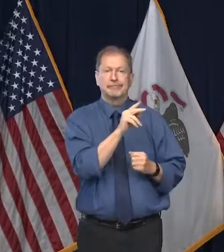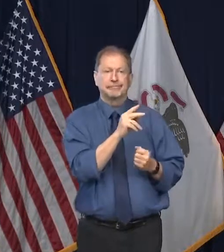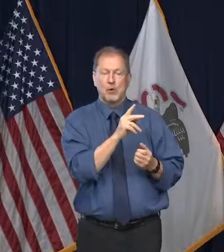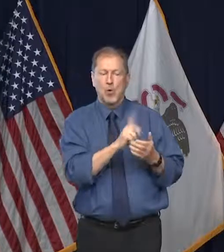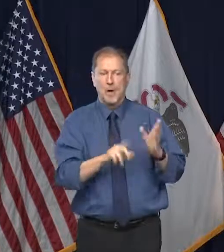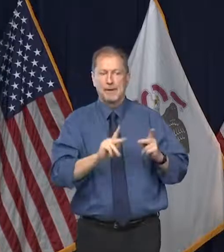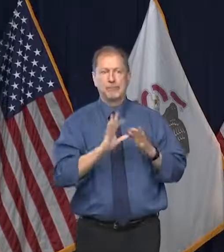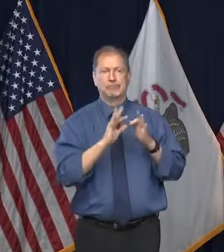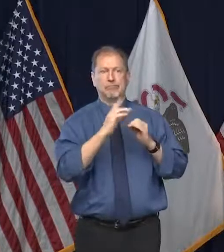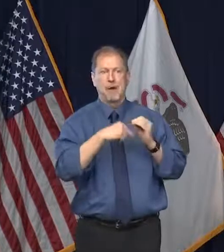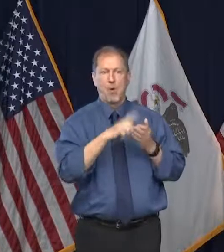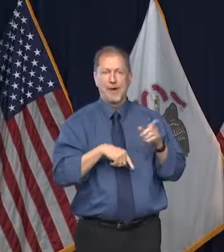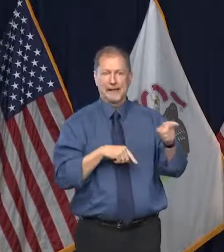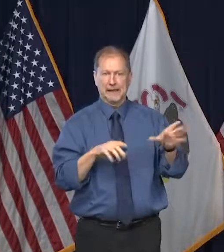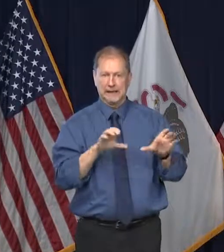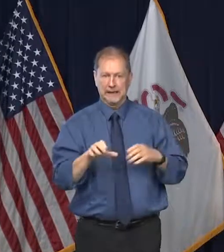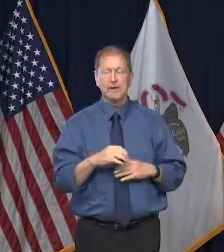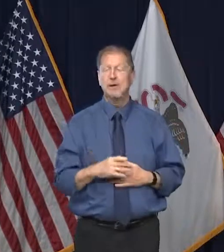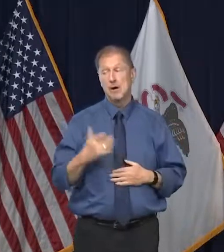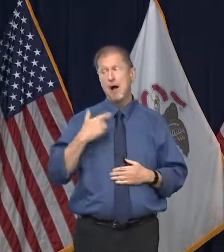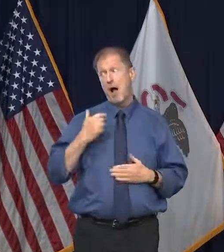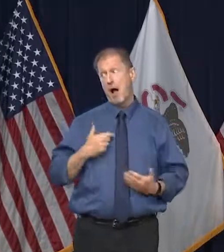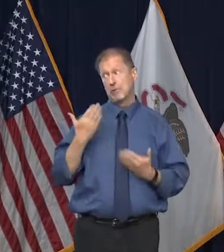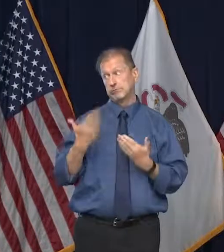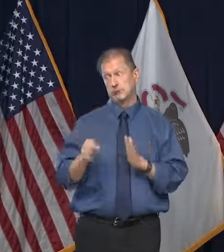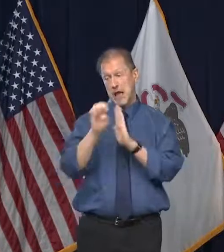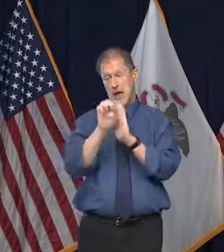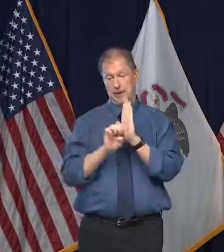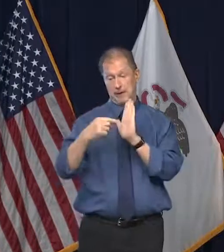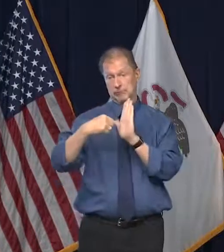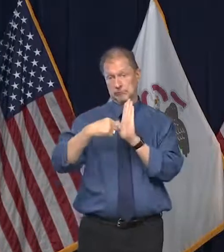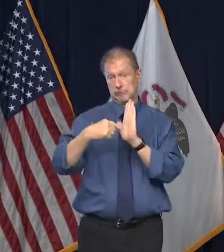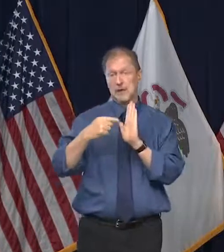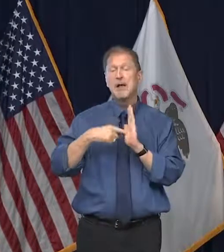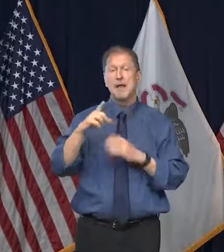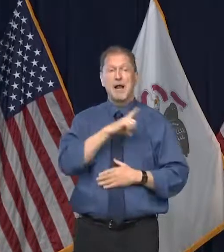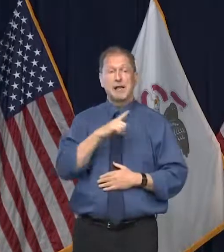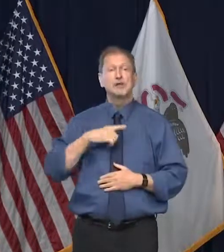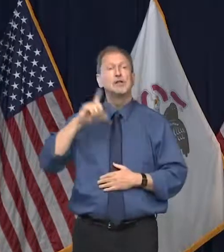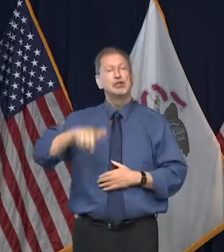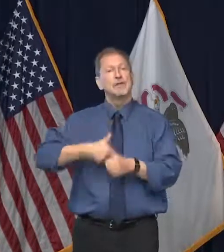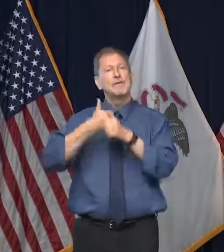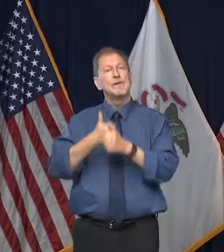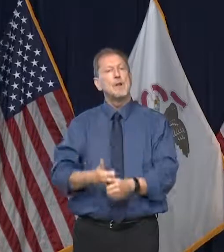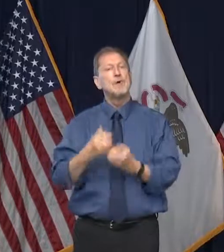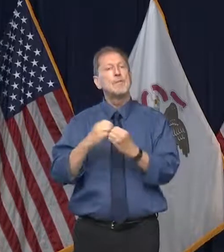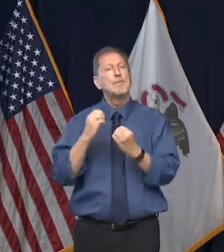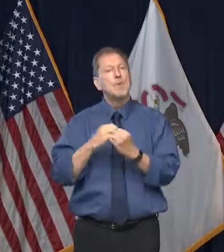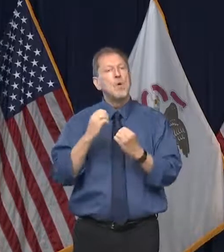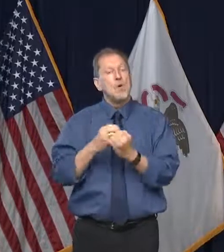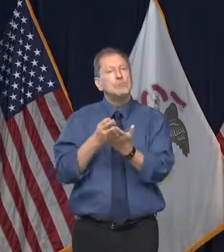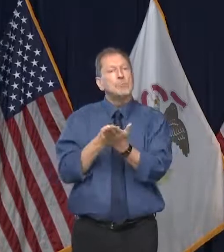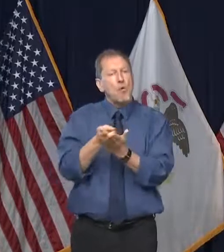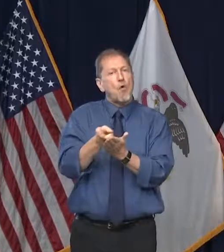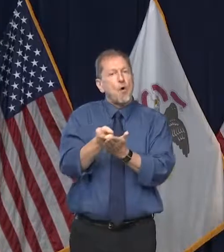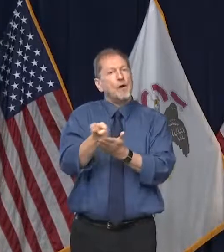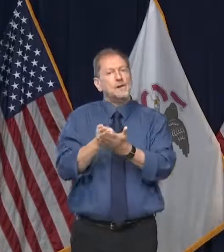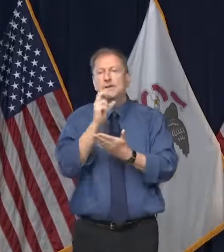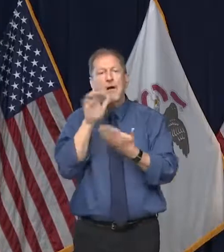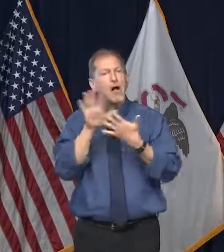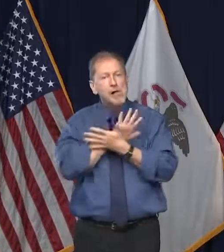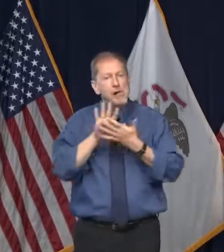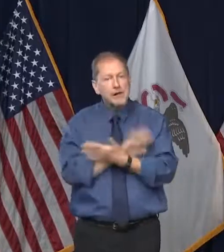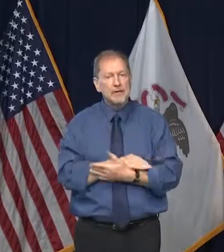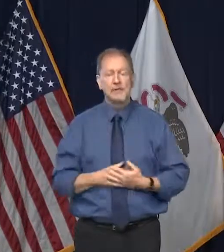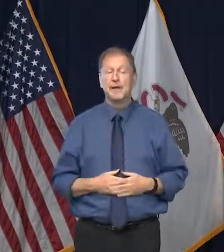proposed significant ethics reforms that I know that the legislature needs to take up. The Republicans and the billionaires